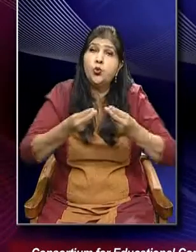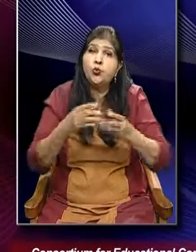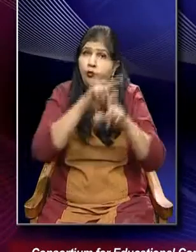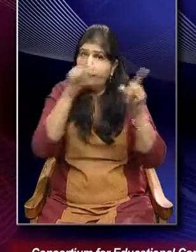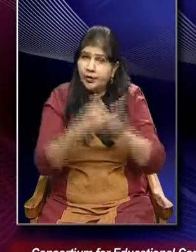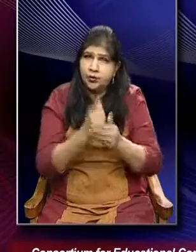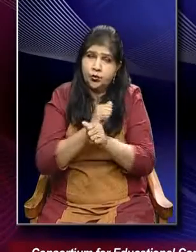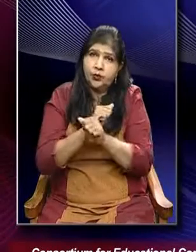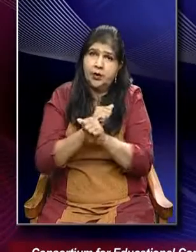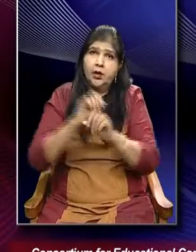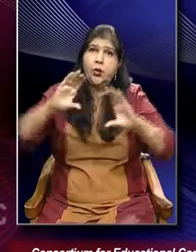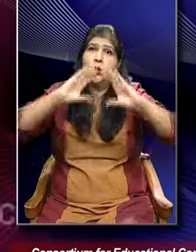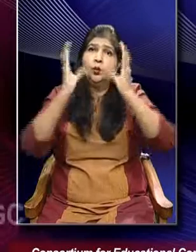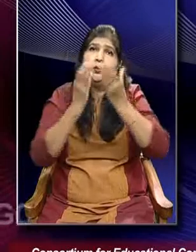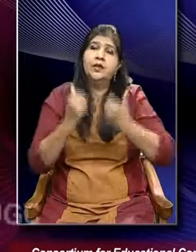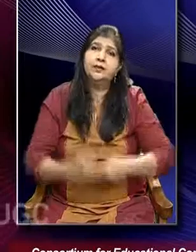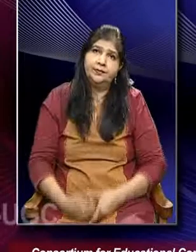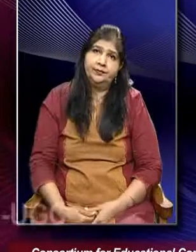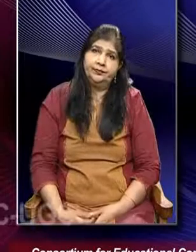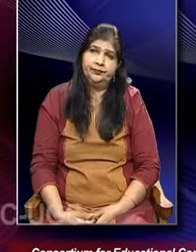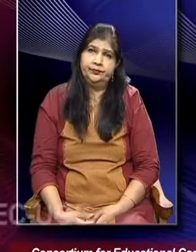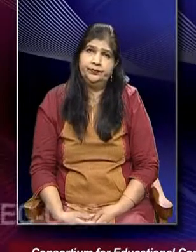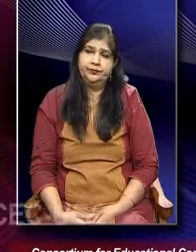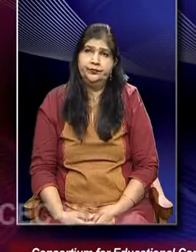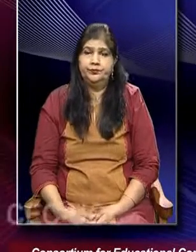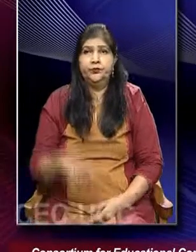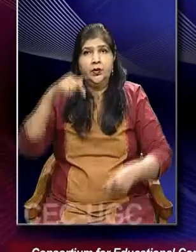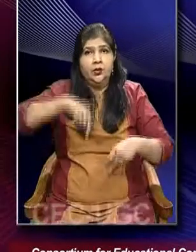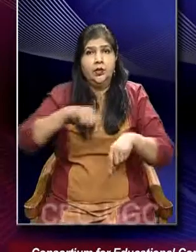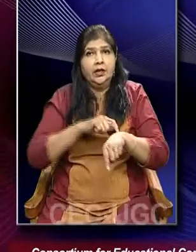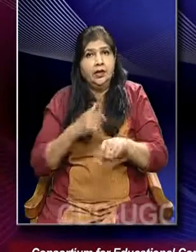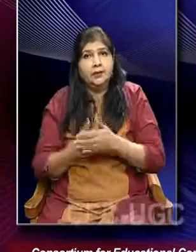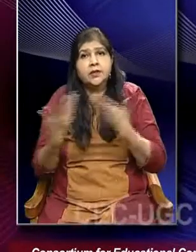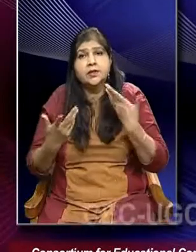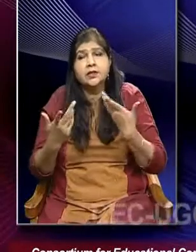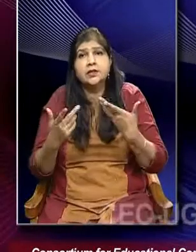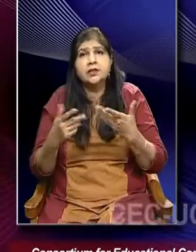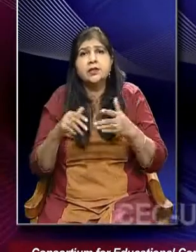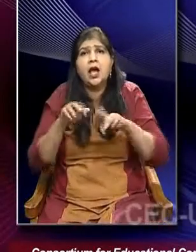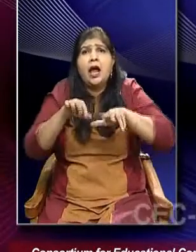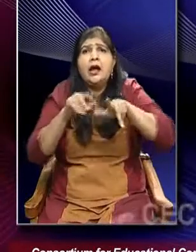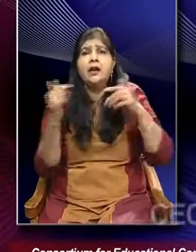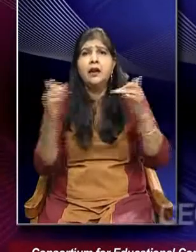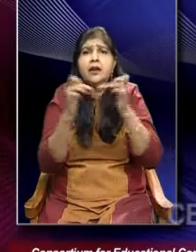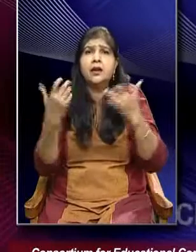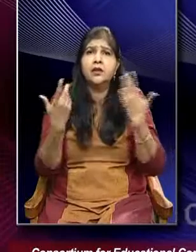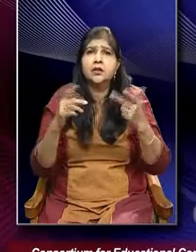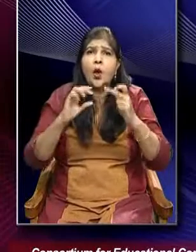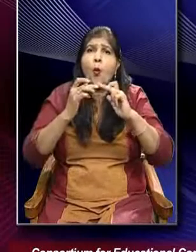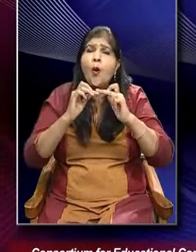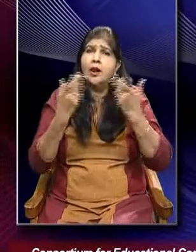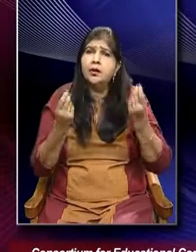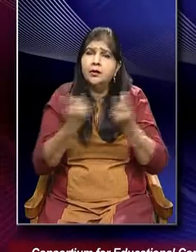of globalization. Today, internet connectivity has changed